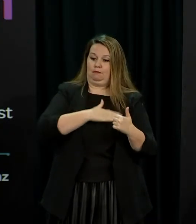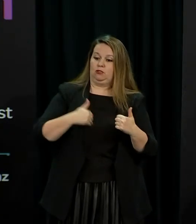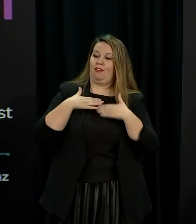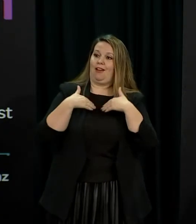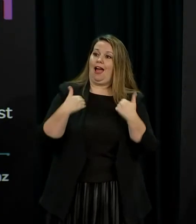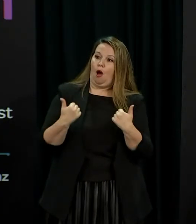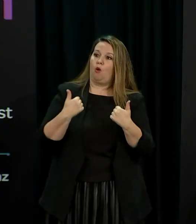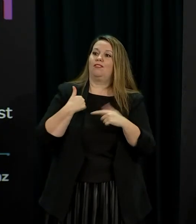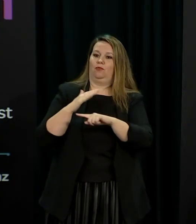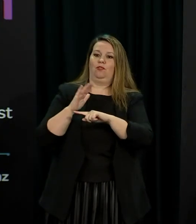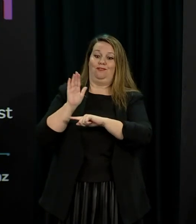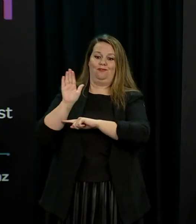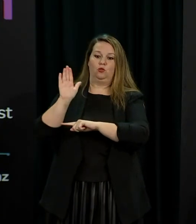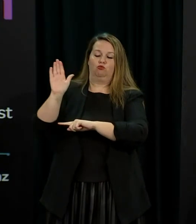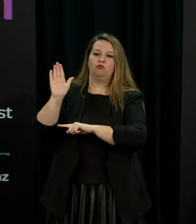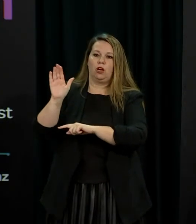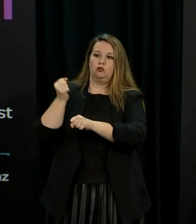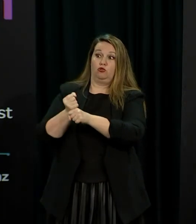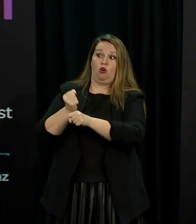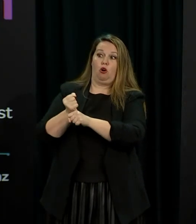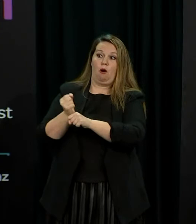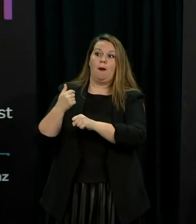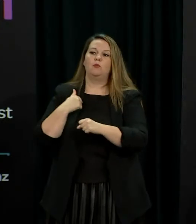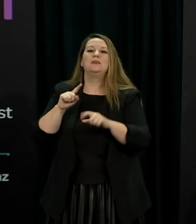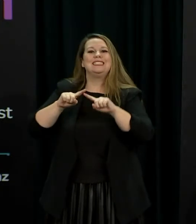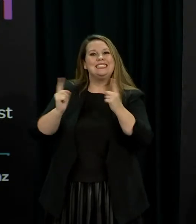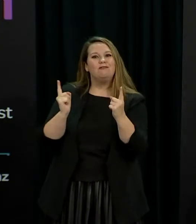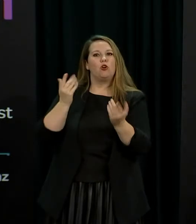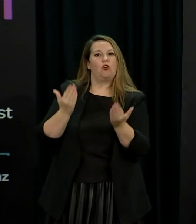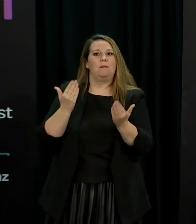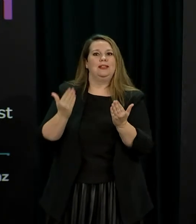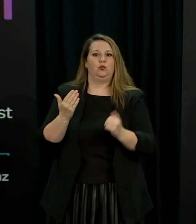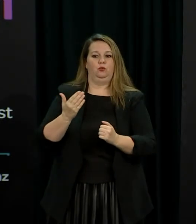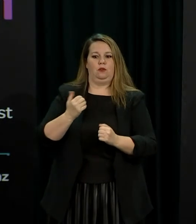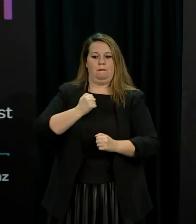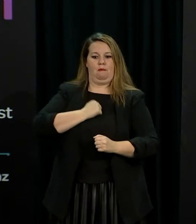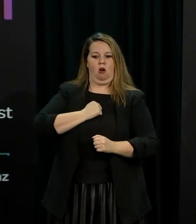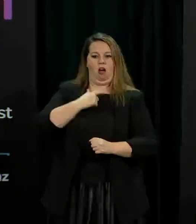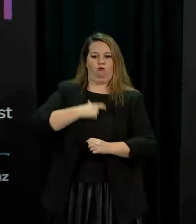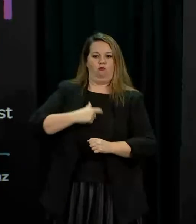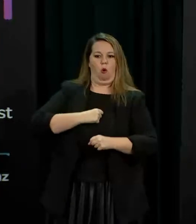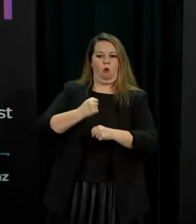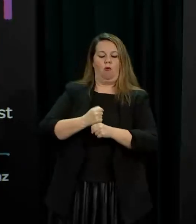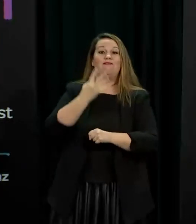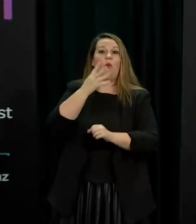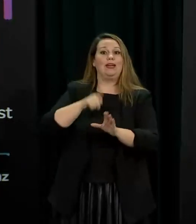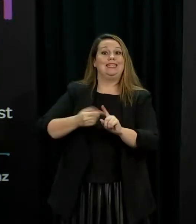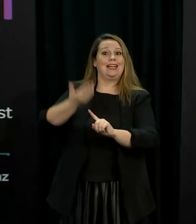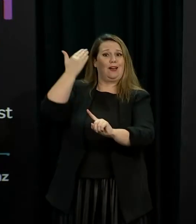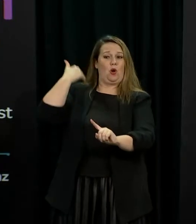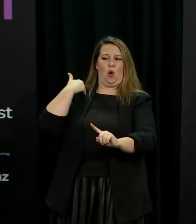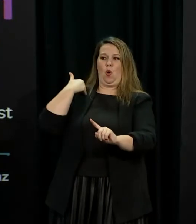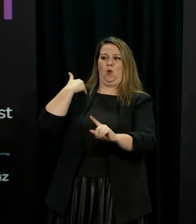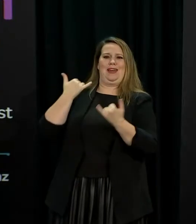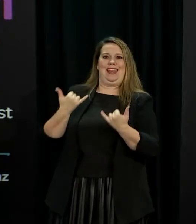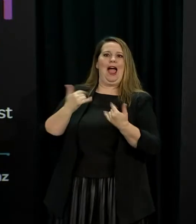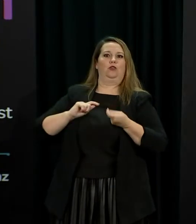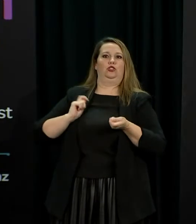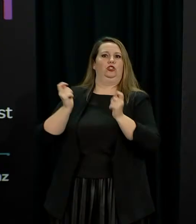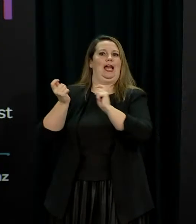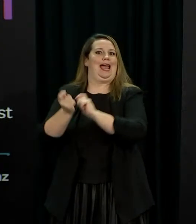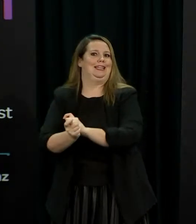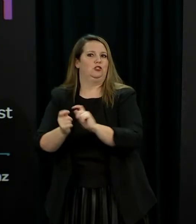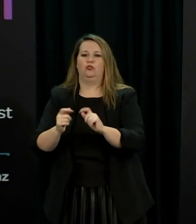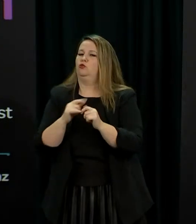and that's very different from the role I took on 4 years ago. So I think that just is part of the timing around my decision. Are you